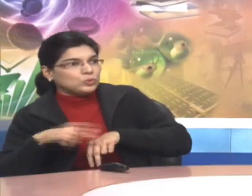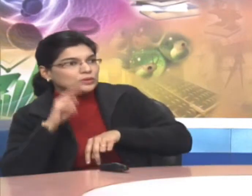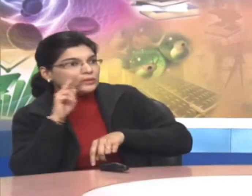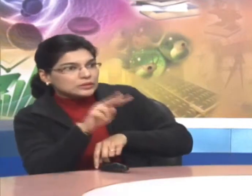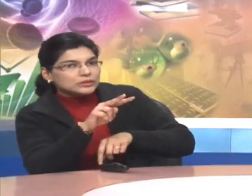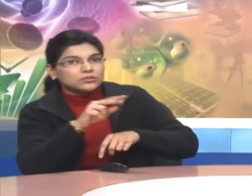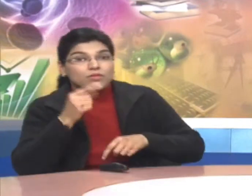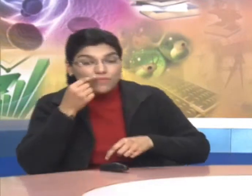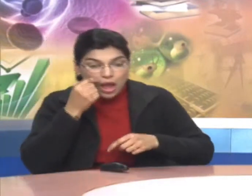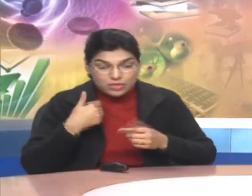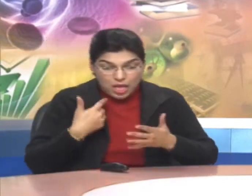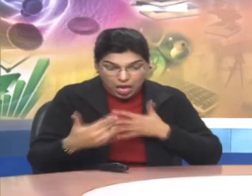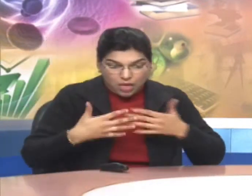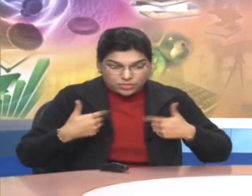weapon.